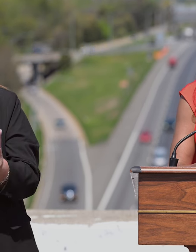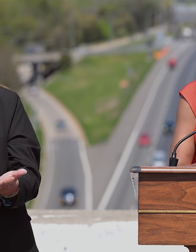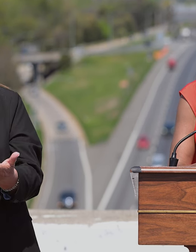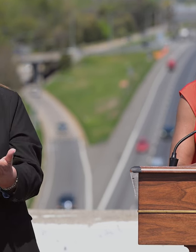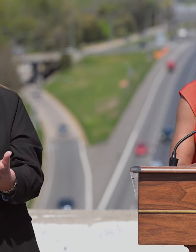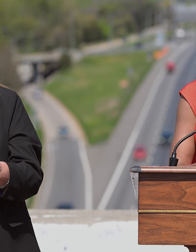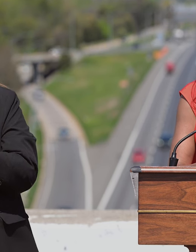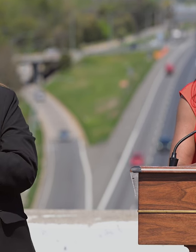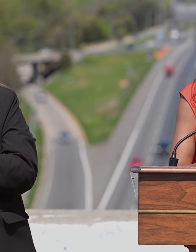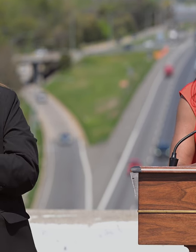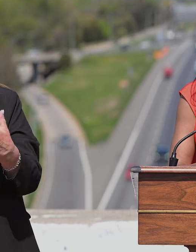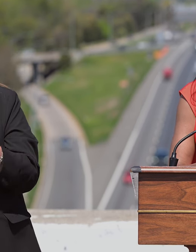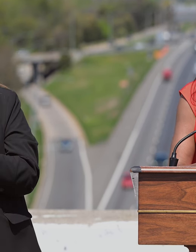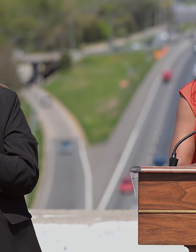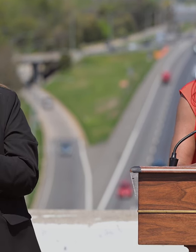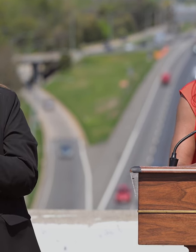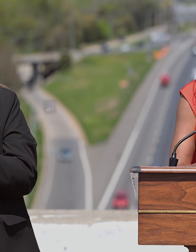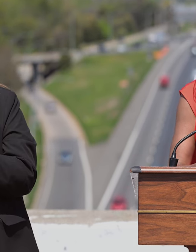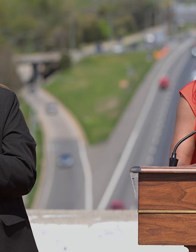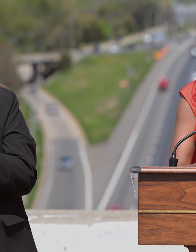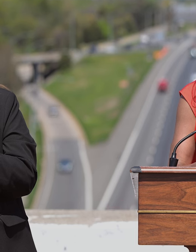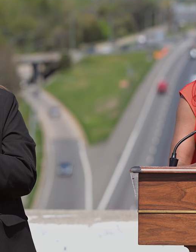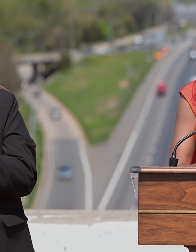a result of work zone crashes.